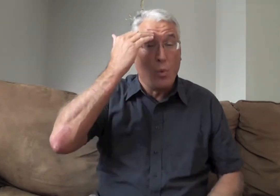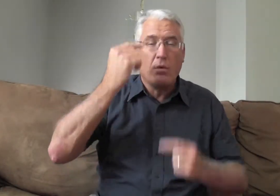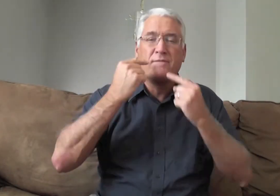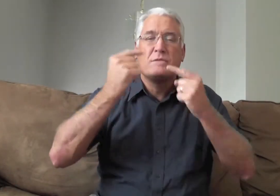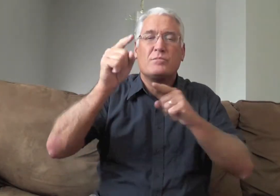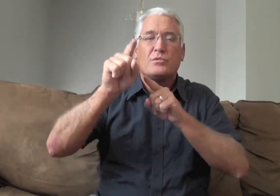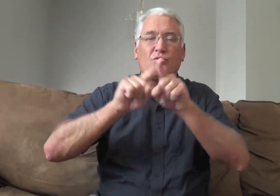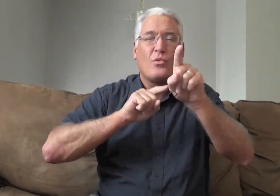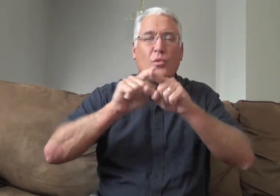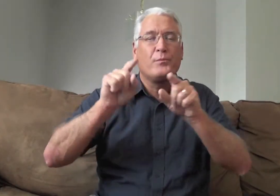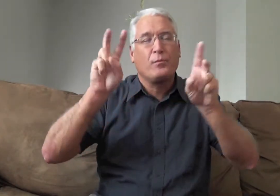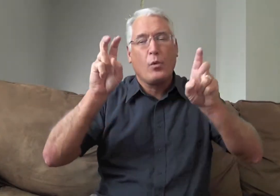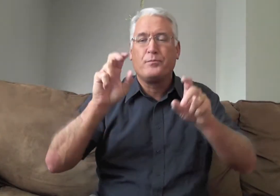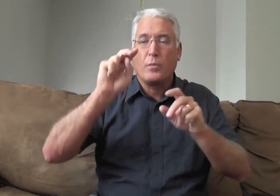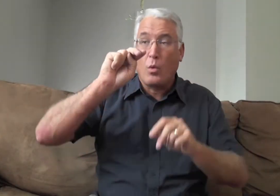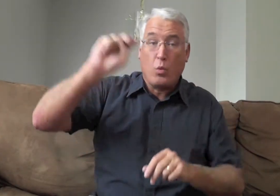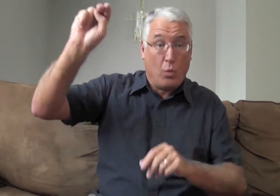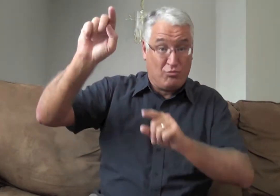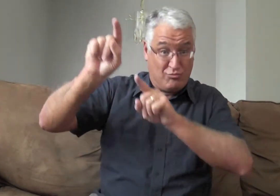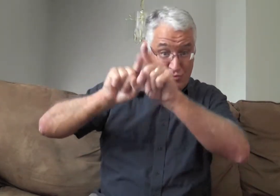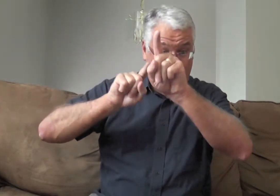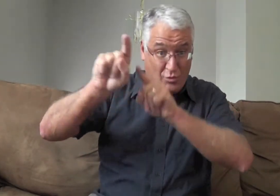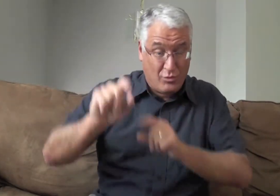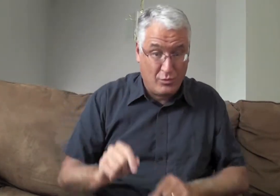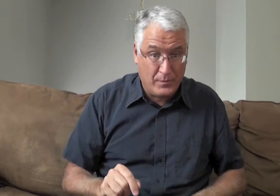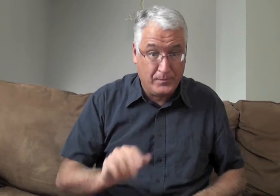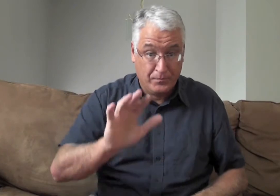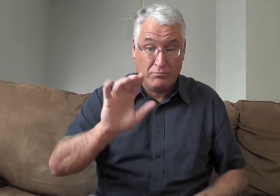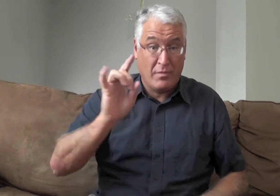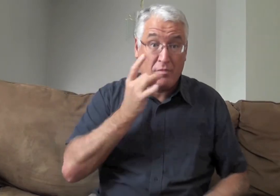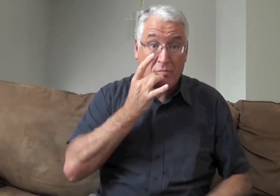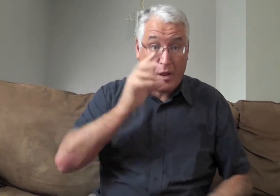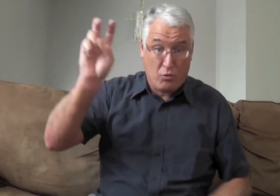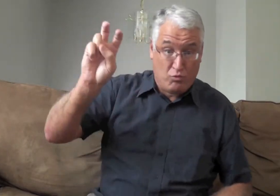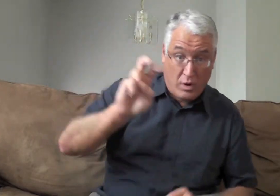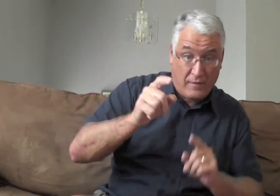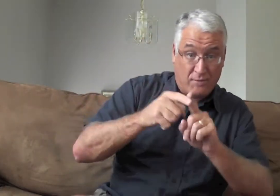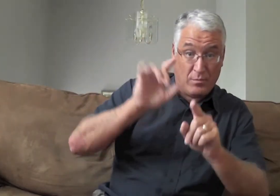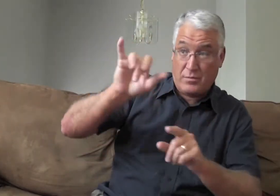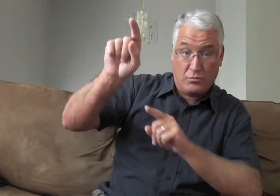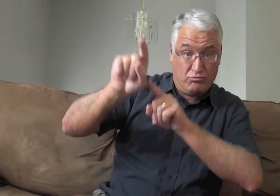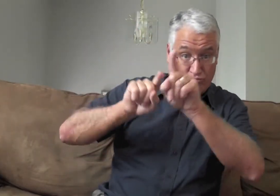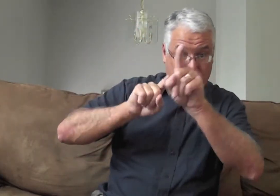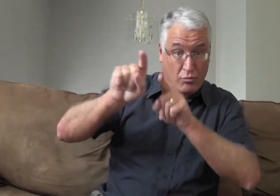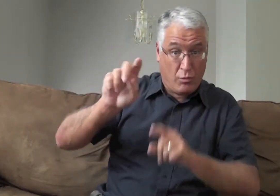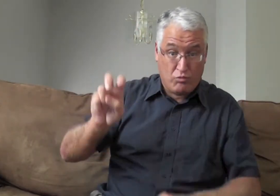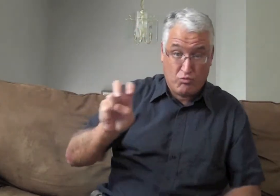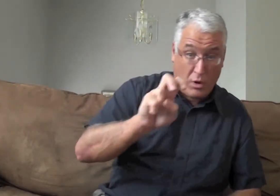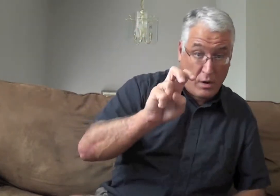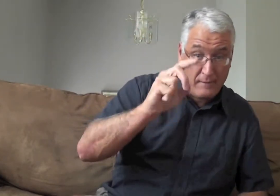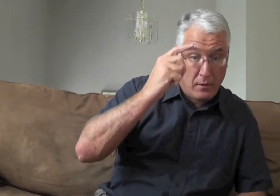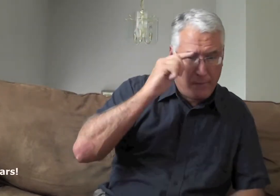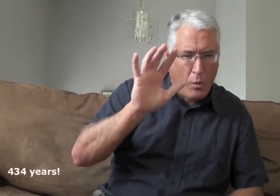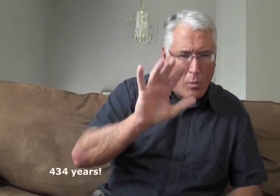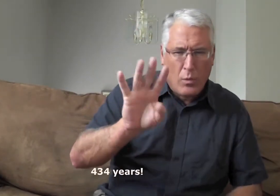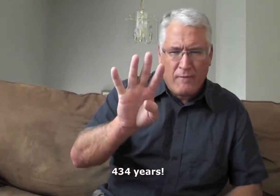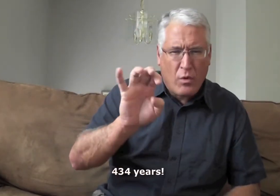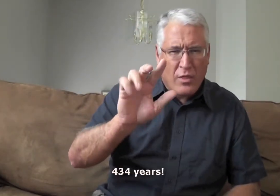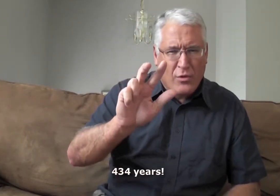us, we're familiar with the North Star. We're familiar with that. And that star travels, wow, it travels